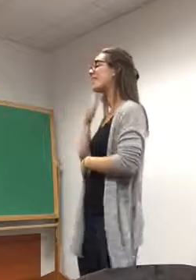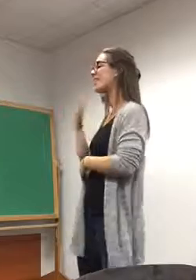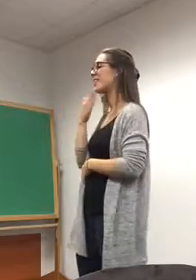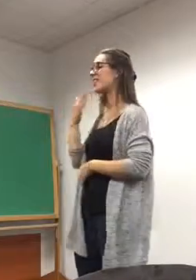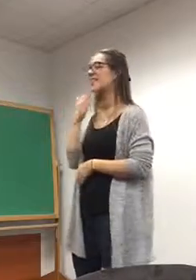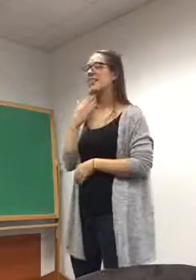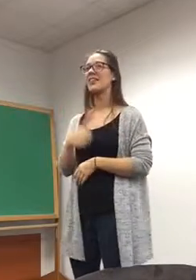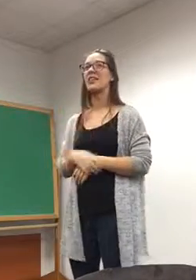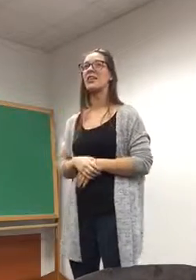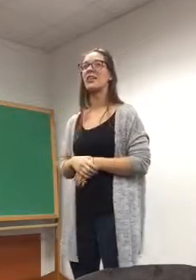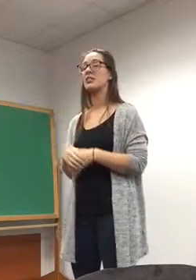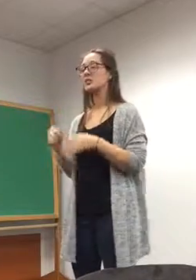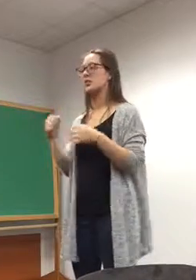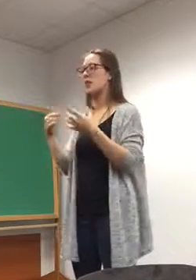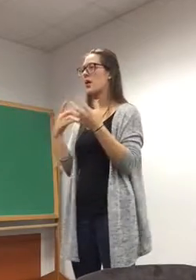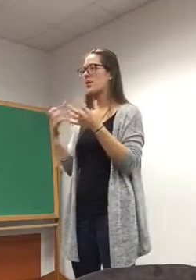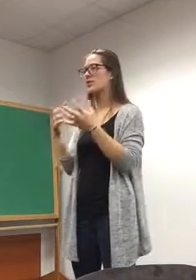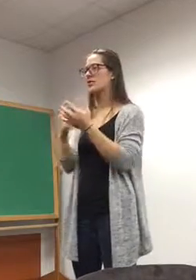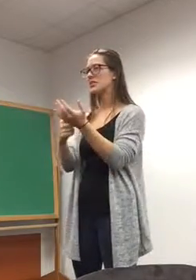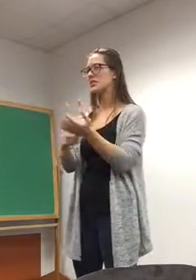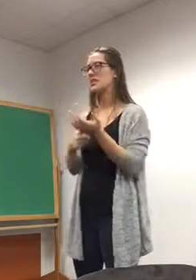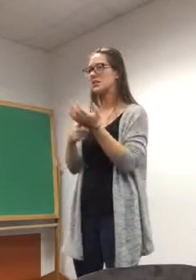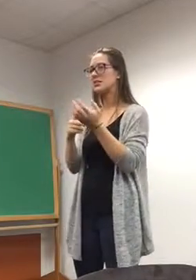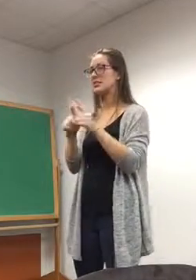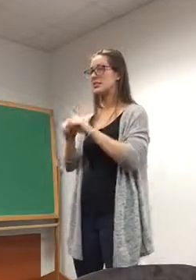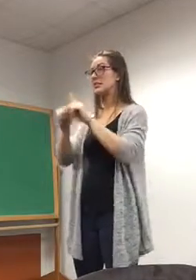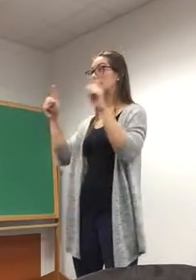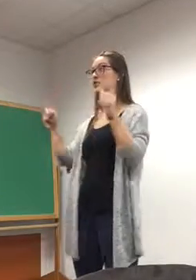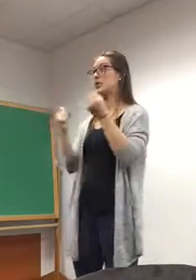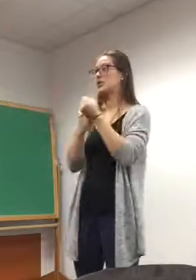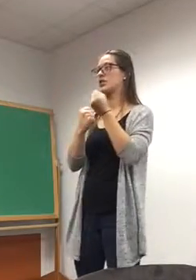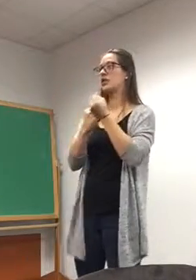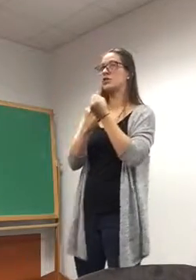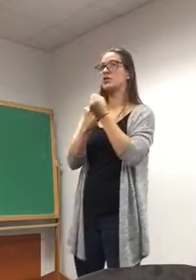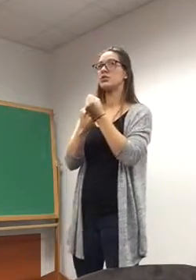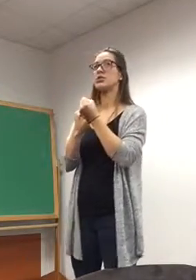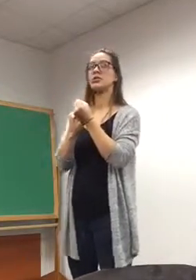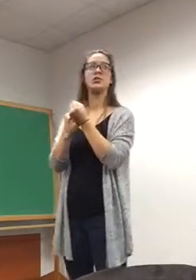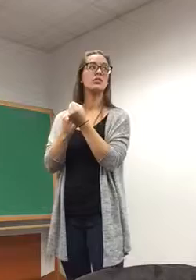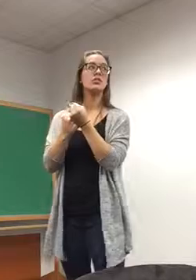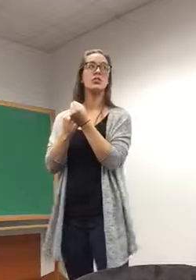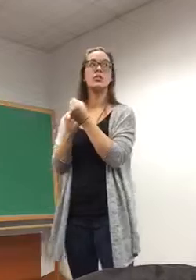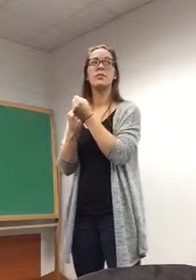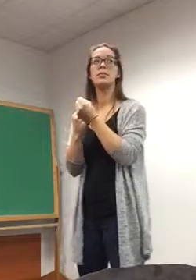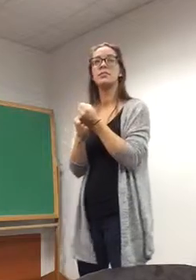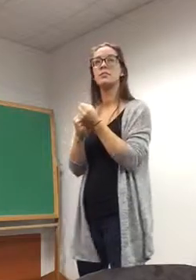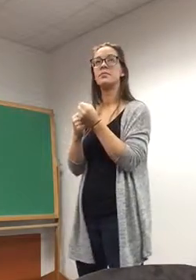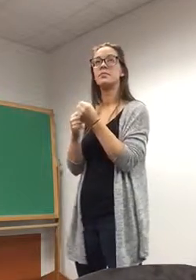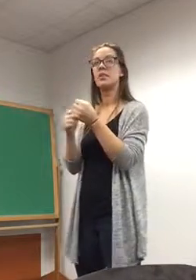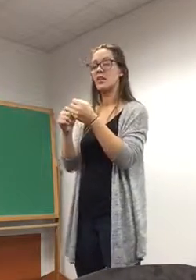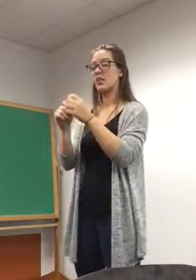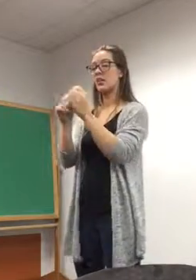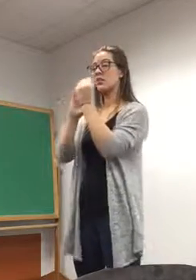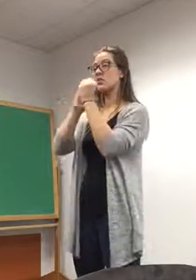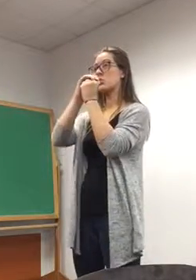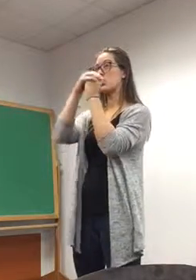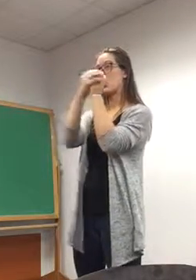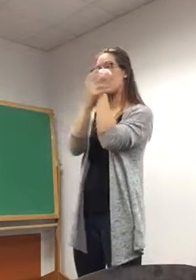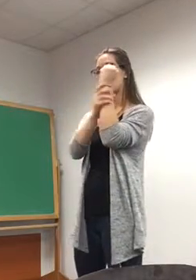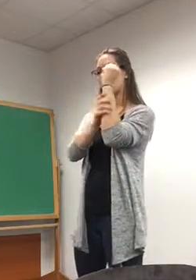some of the different structures. First of all, there's the white down here that surrounds the outside of the bone. It tends to be a sleeve that surrounds the bone. What do we call